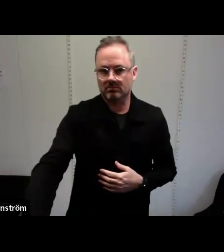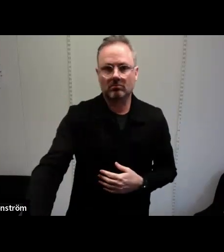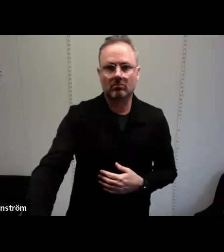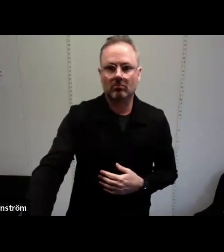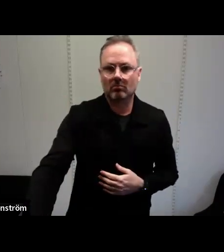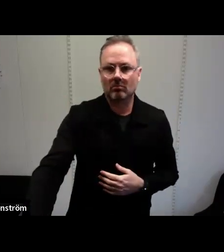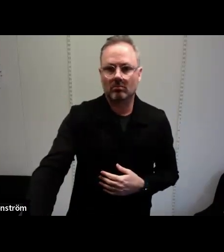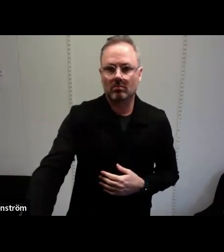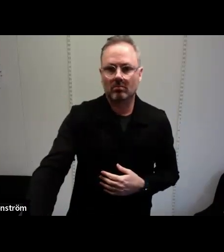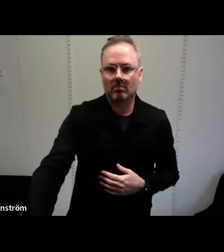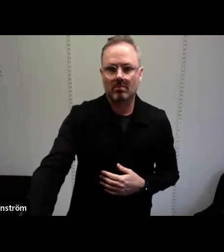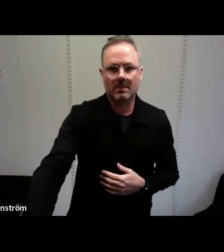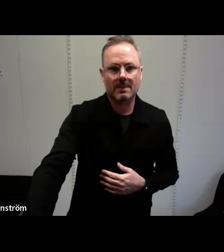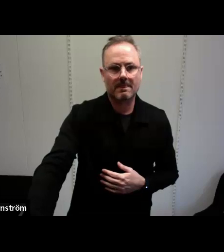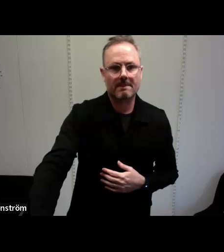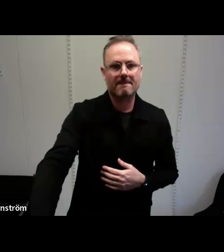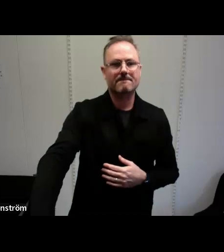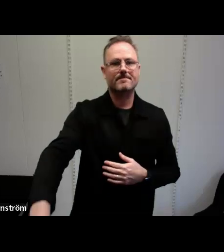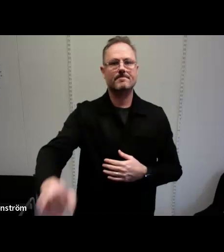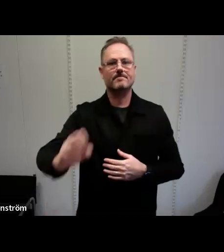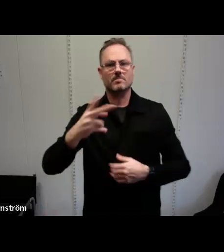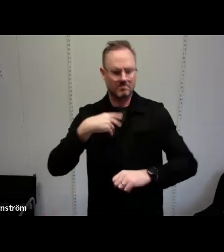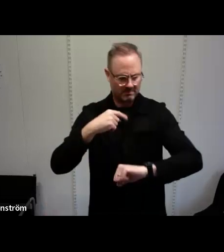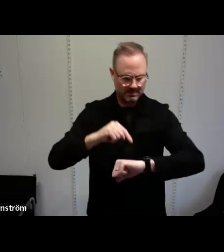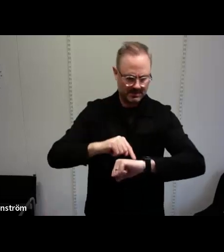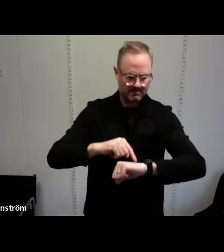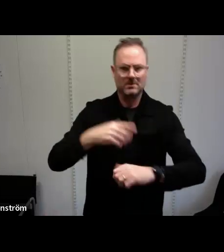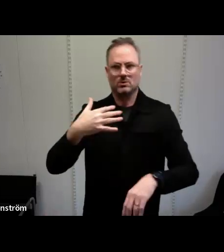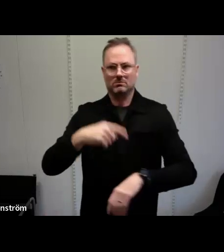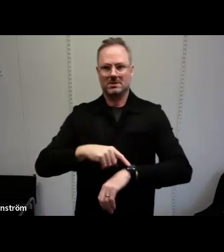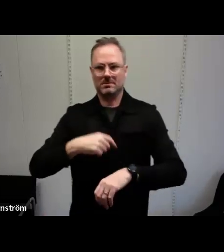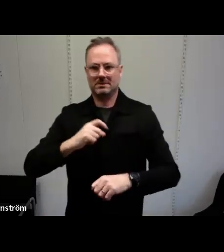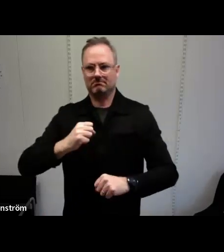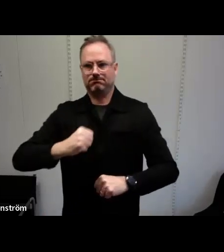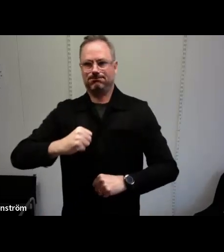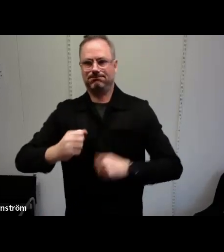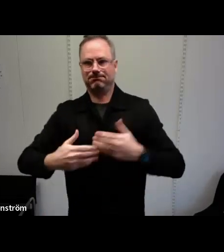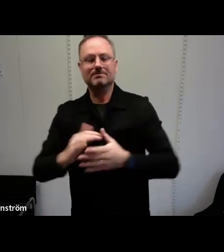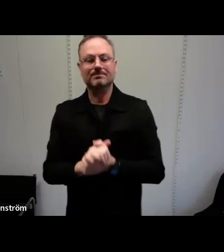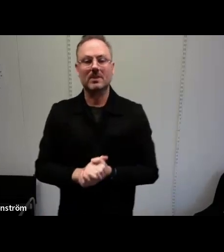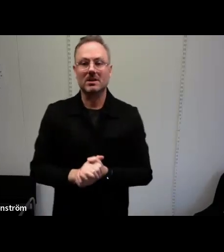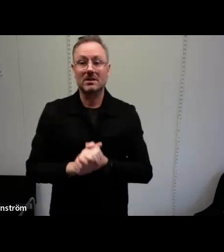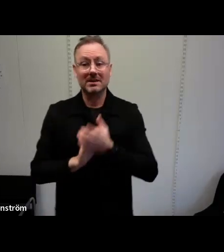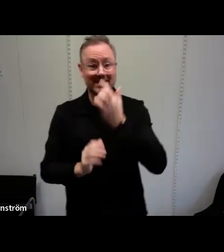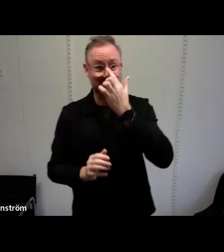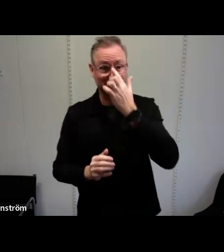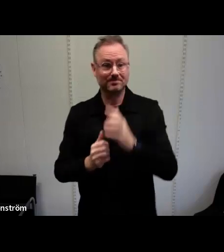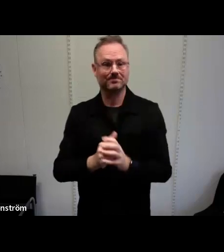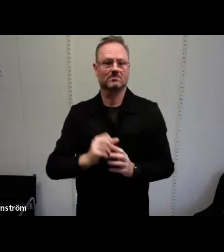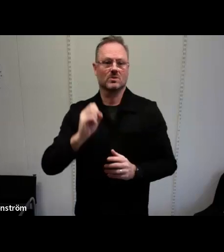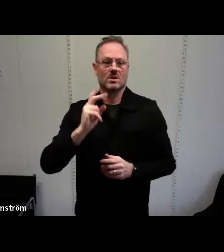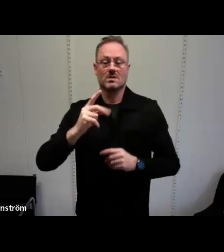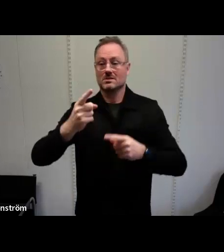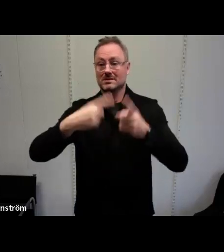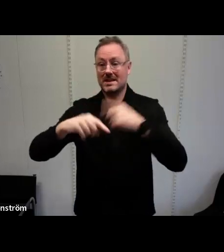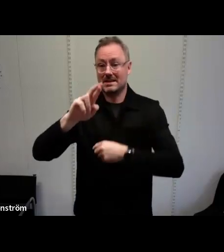And if we get the score, then we know that we are on target. I'm just looking at the time. I need to move a little bit faster here.